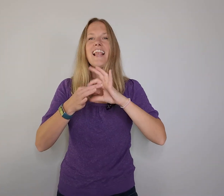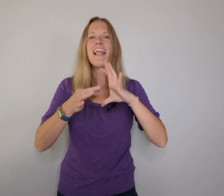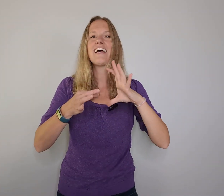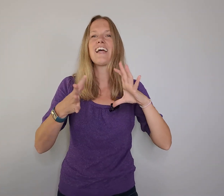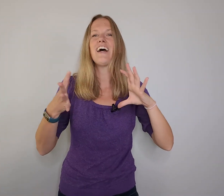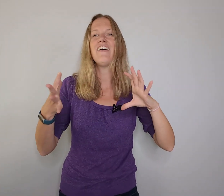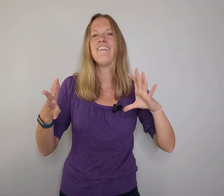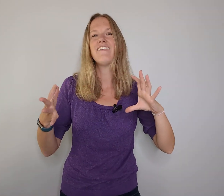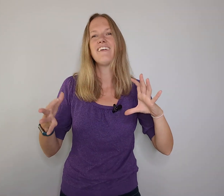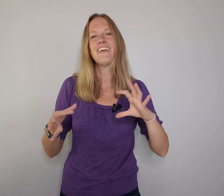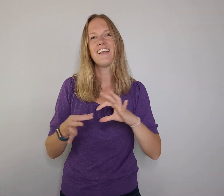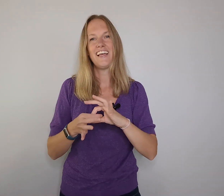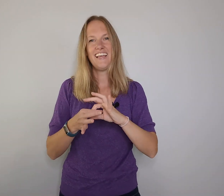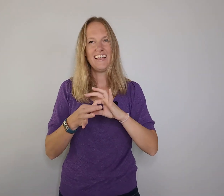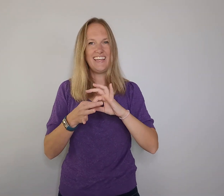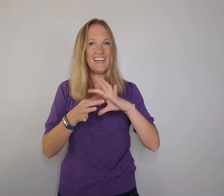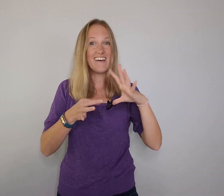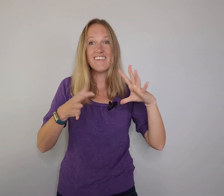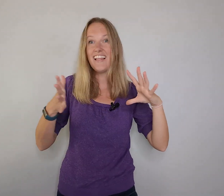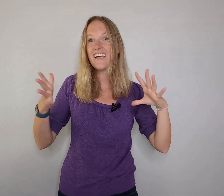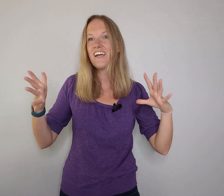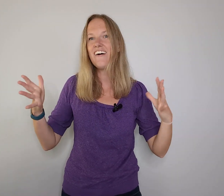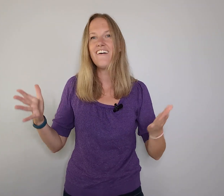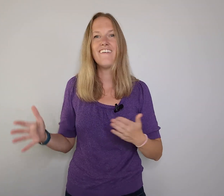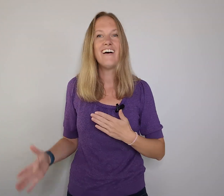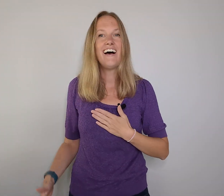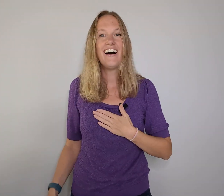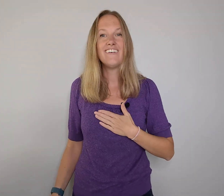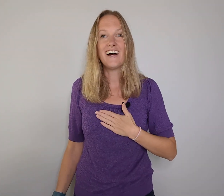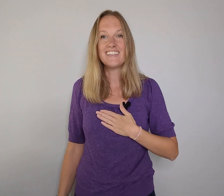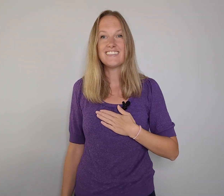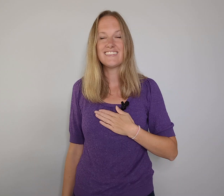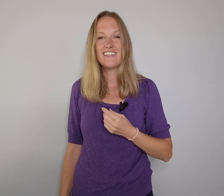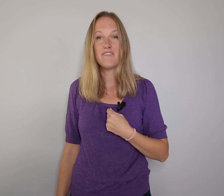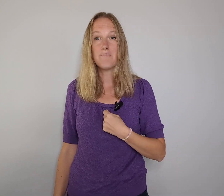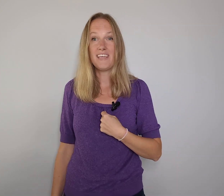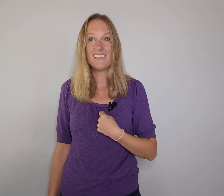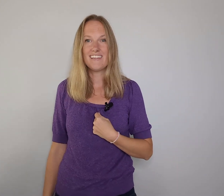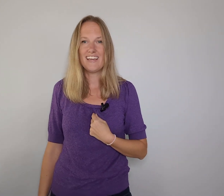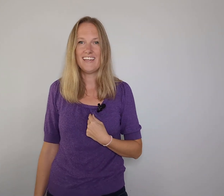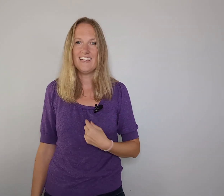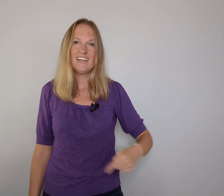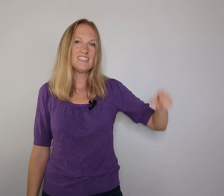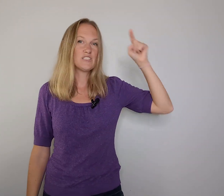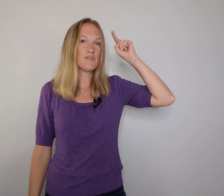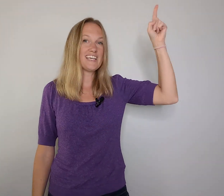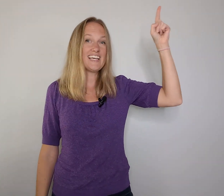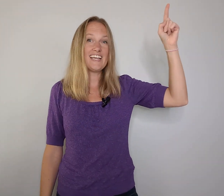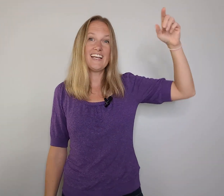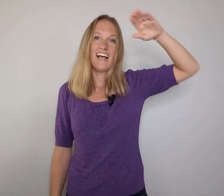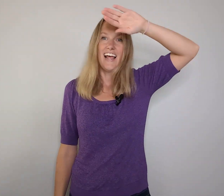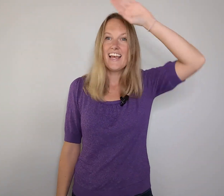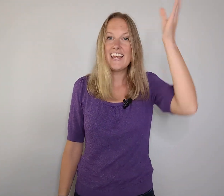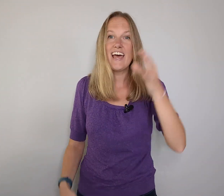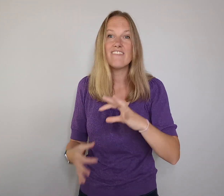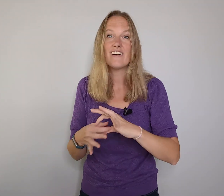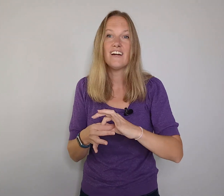let go. Okay, he never let go of us, of me. Okay, so he never